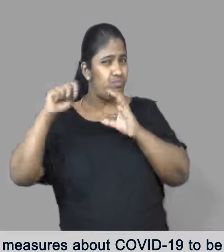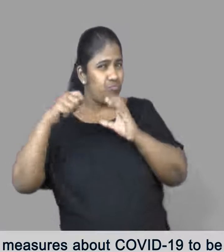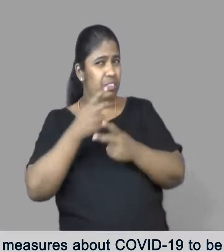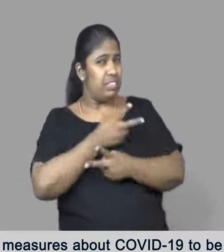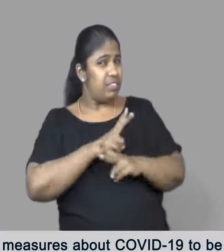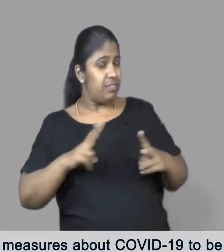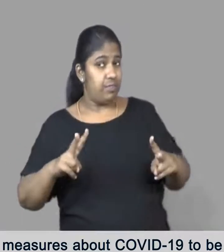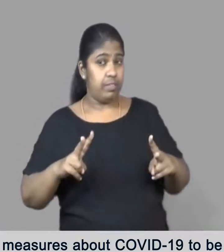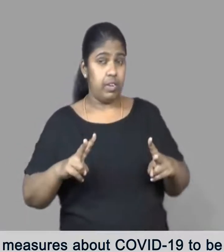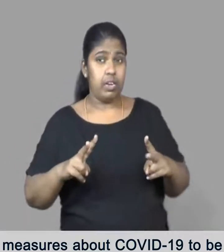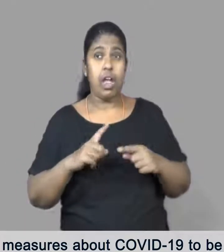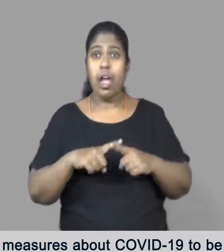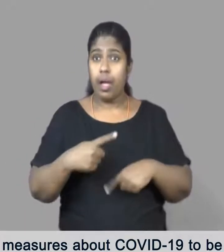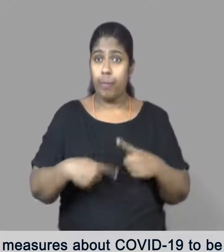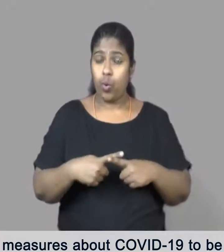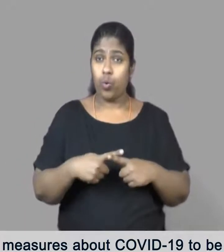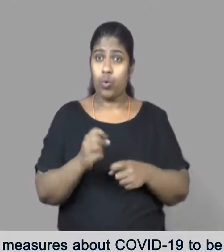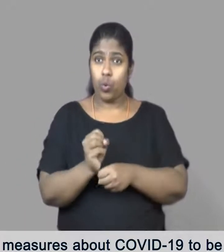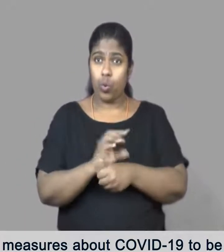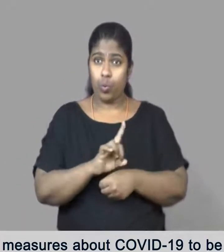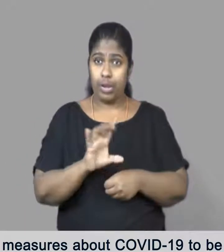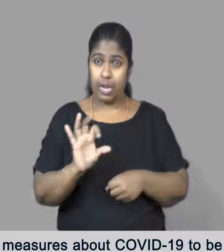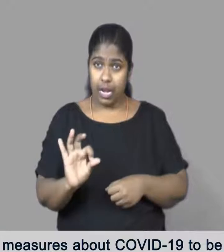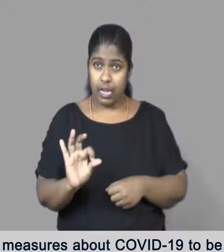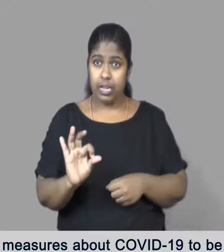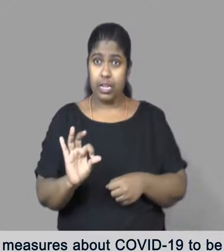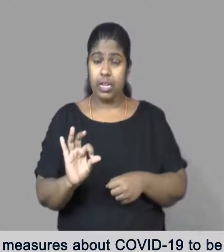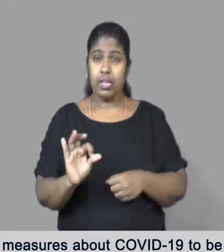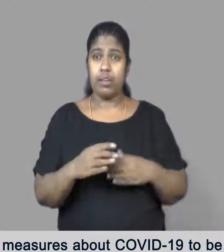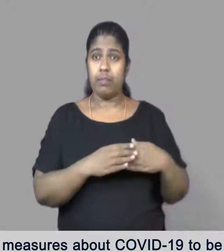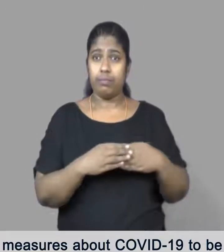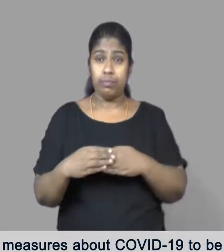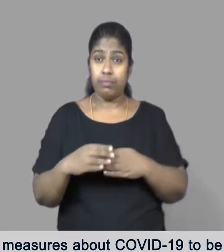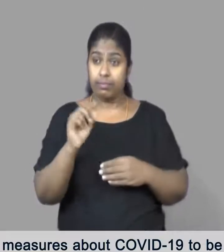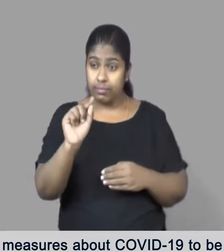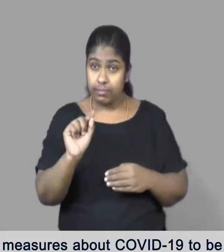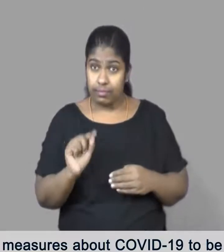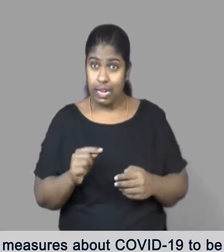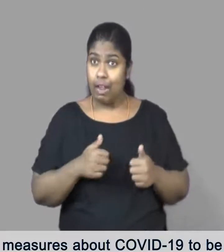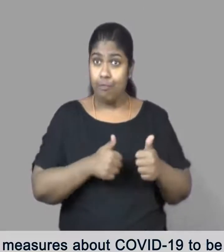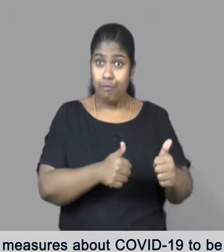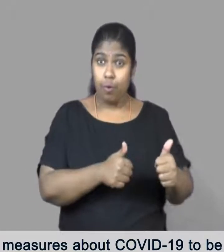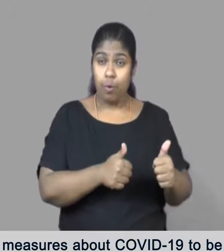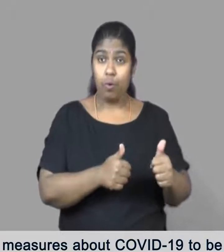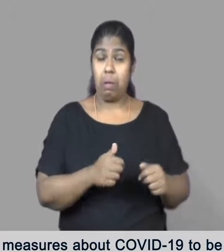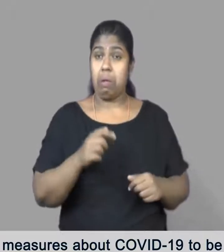on preventive measures about COVID-19 to be displayed